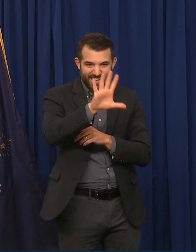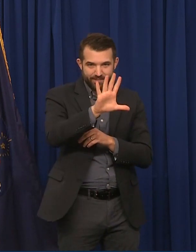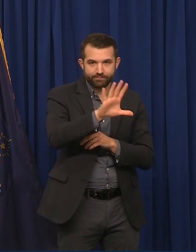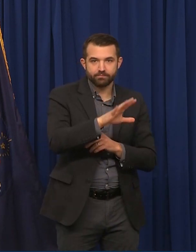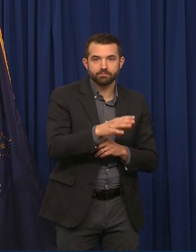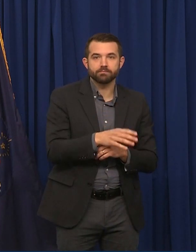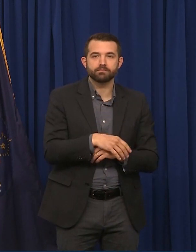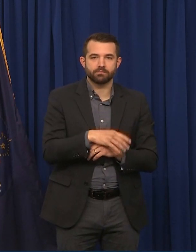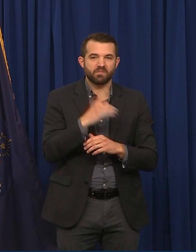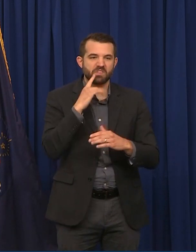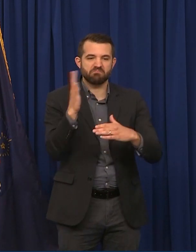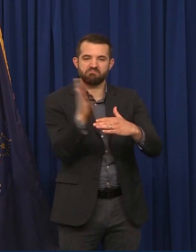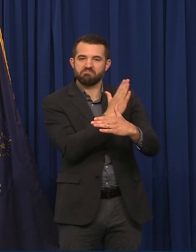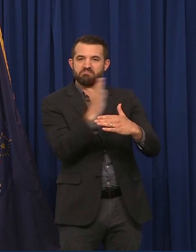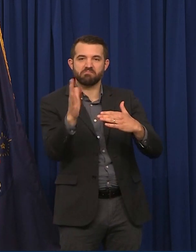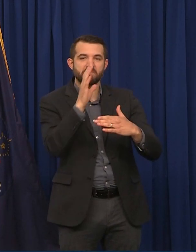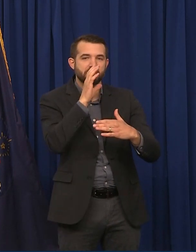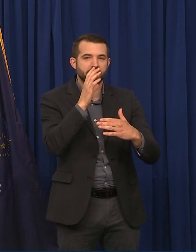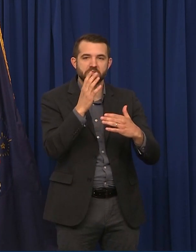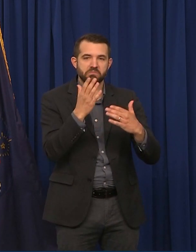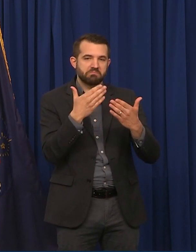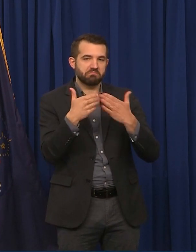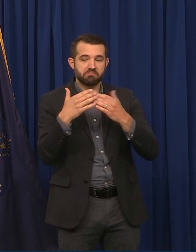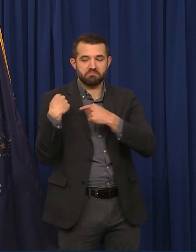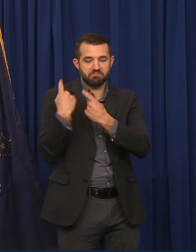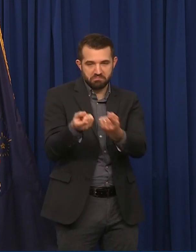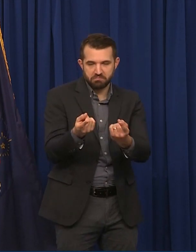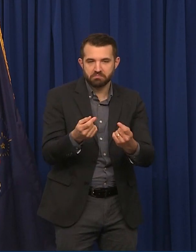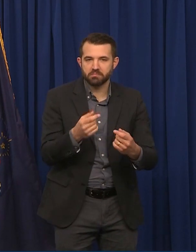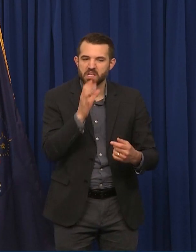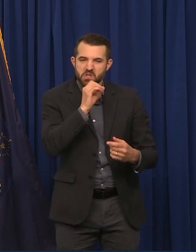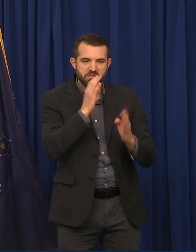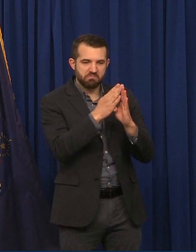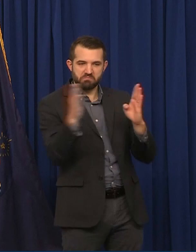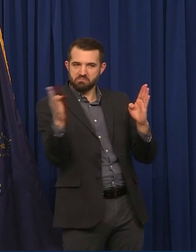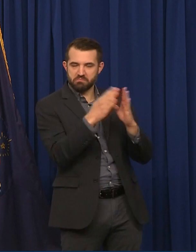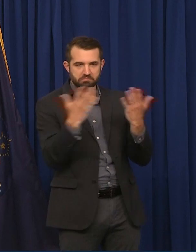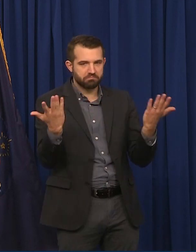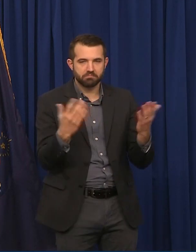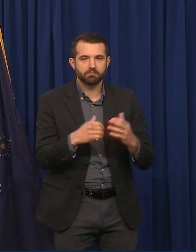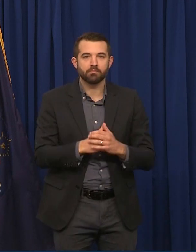recovered, an increase of 17 since yesterday.